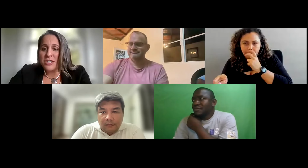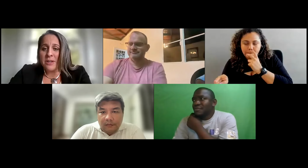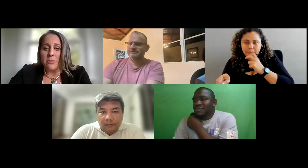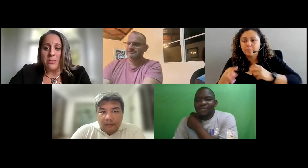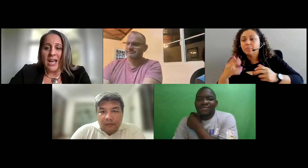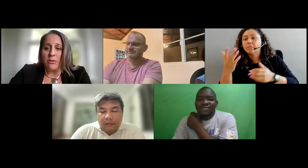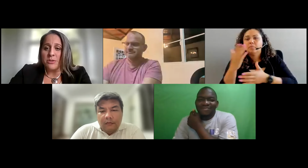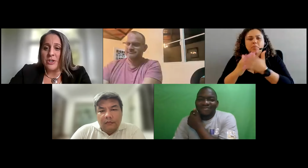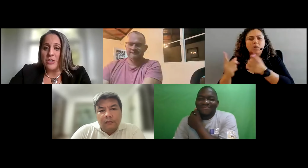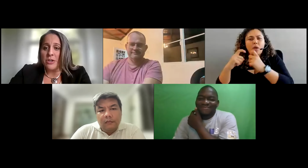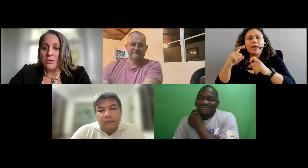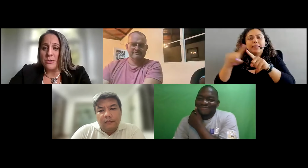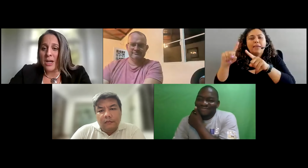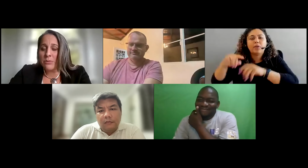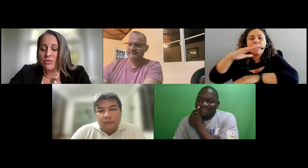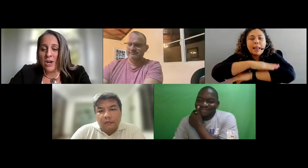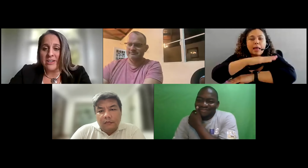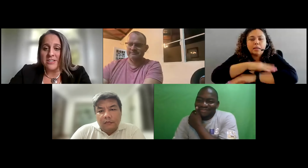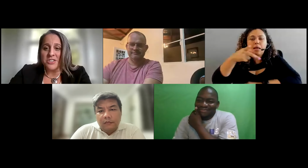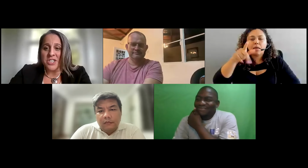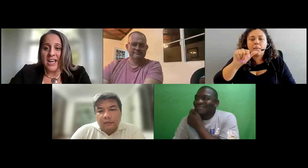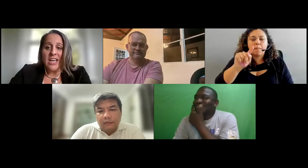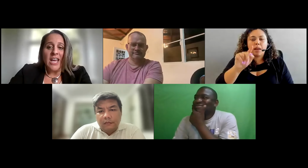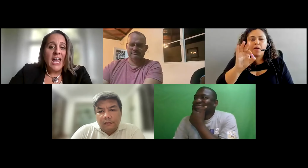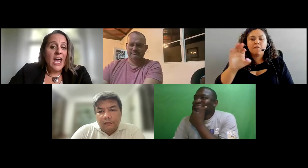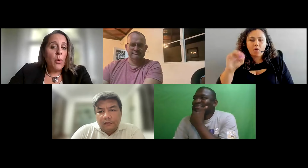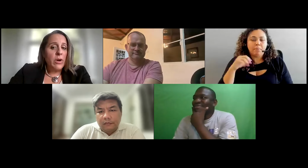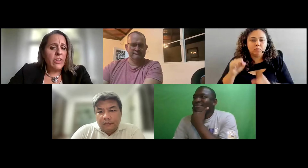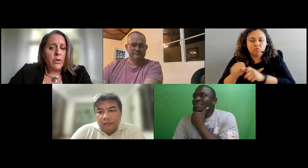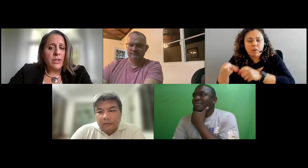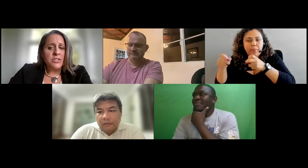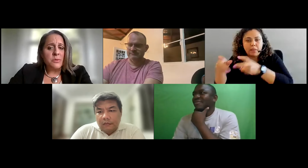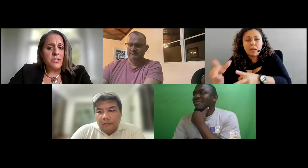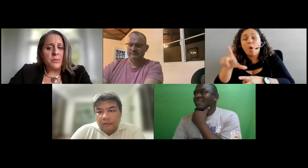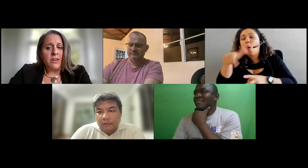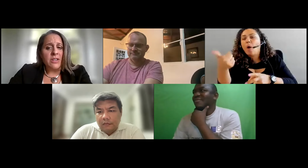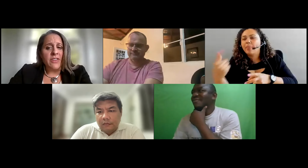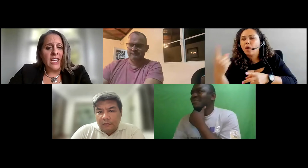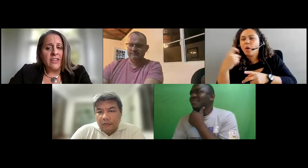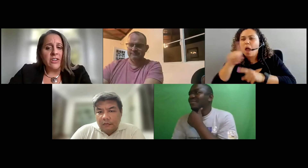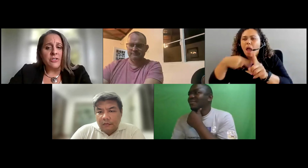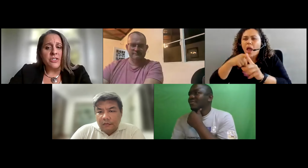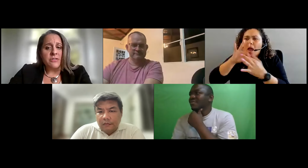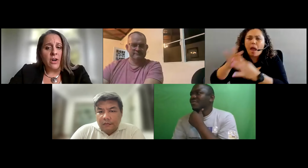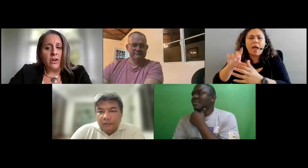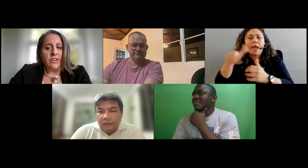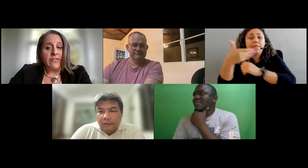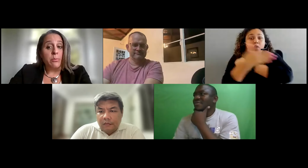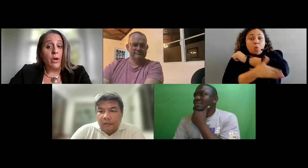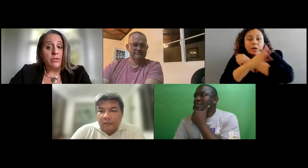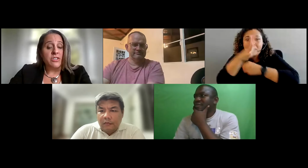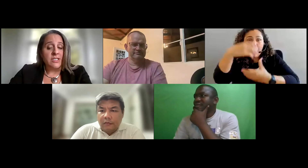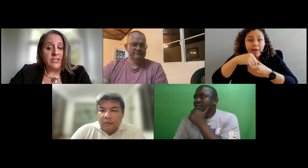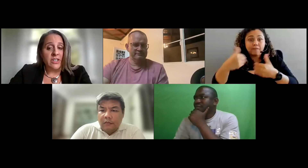Some questions about different platforms we could use. I'll drop that into the chat. One of the other questions was around if any of the countries involved